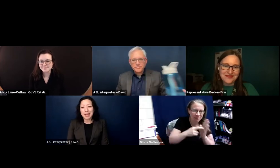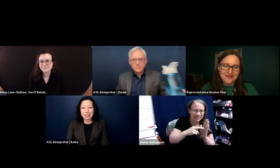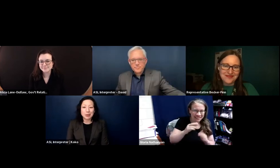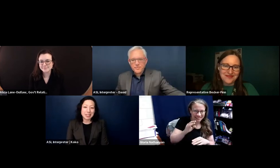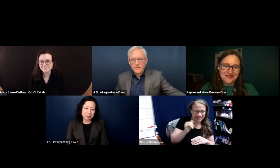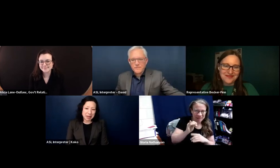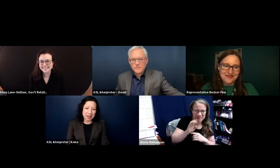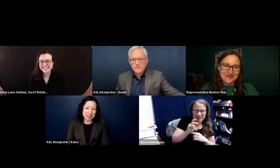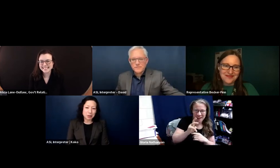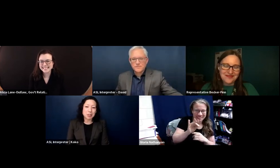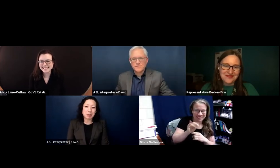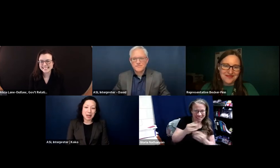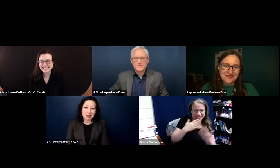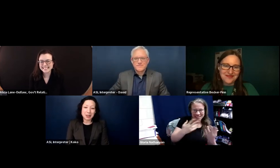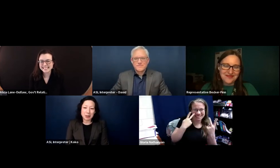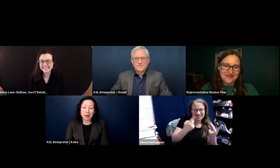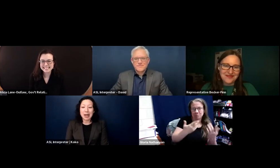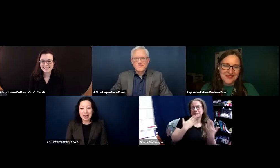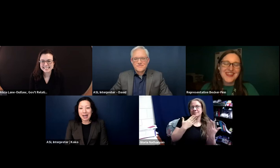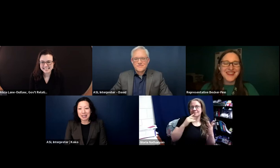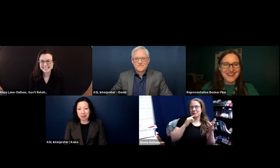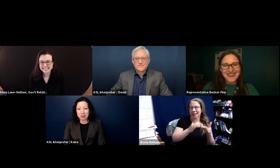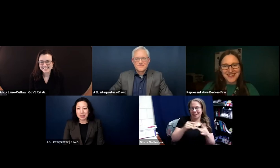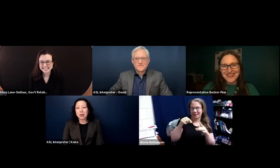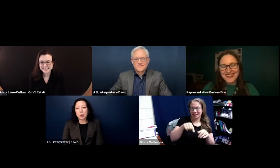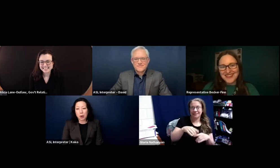Well, I was actually raising my hand to respond to